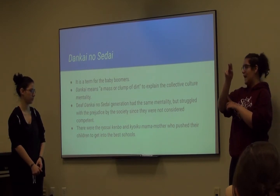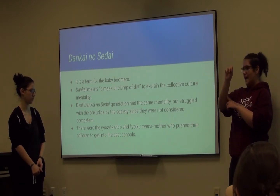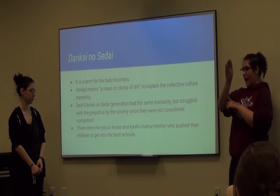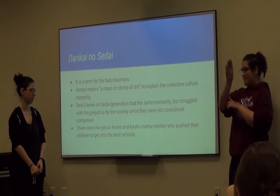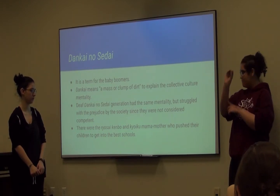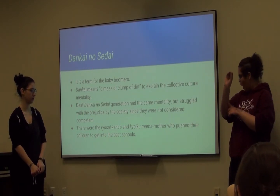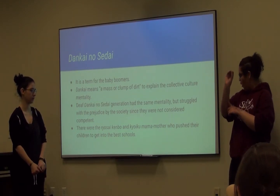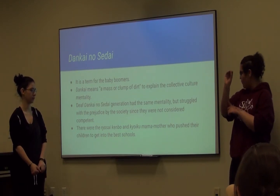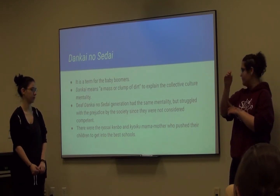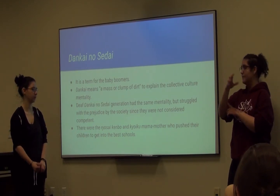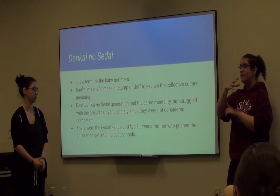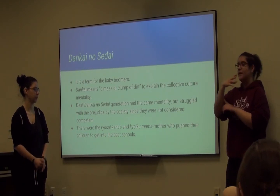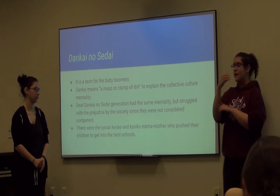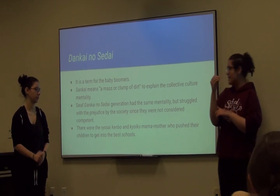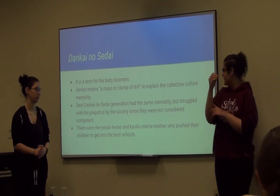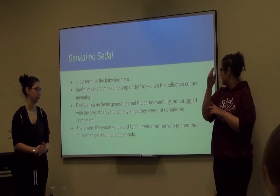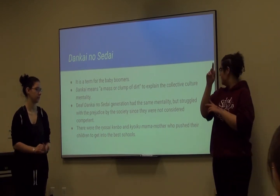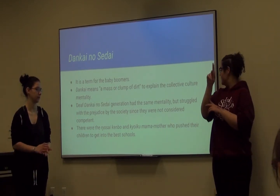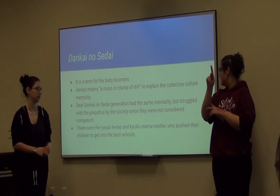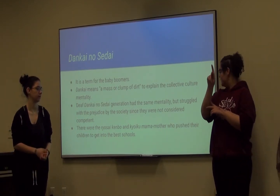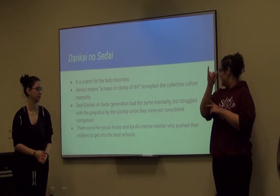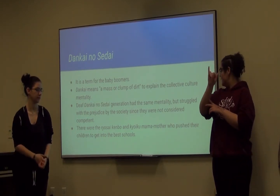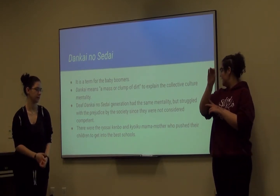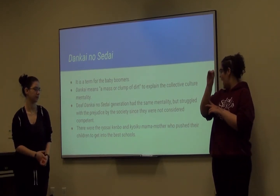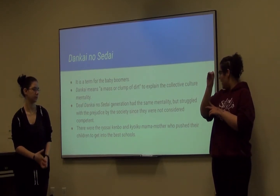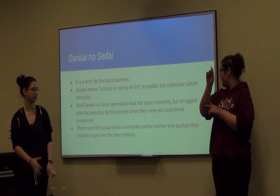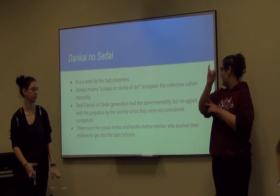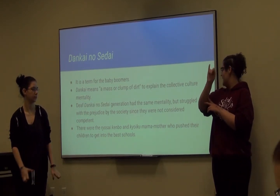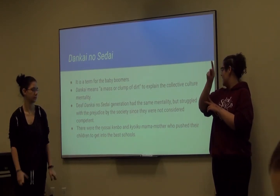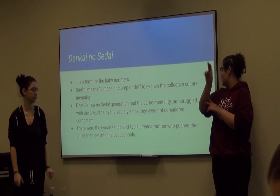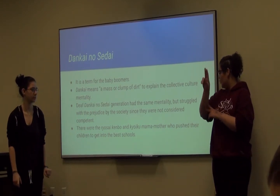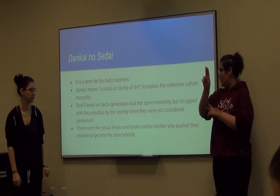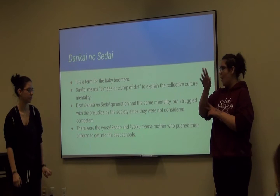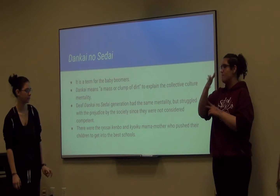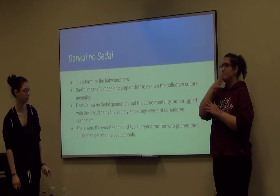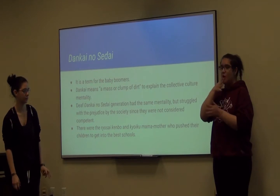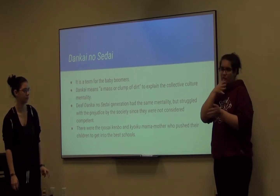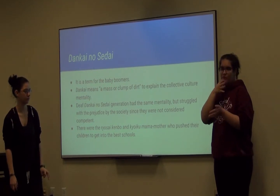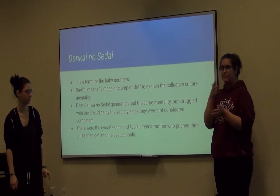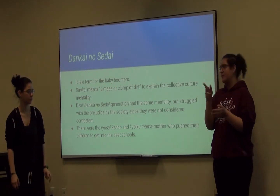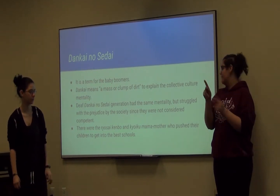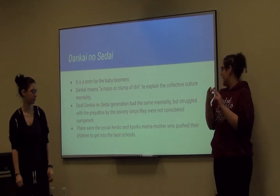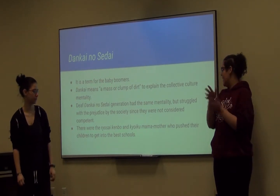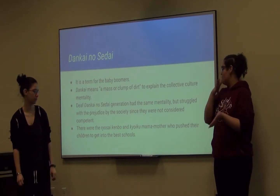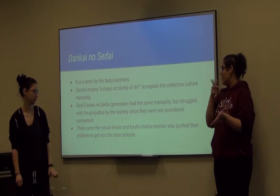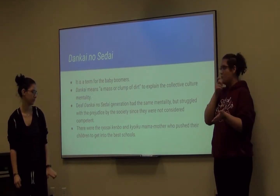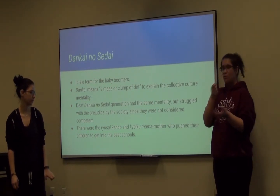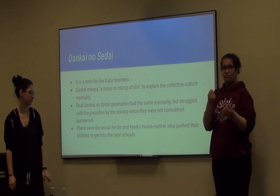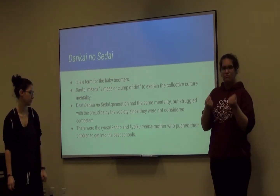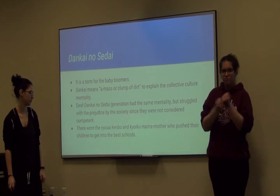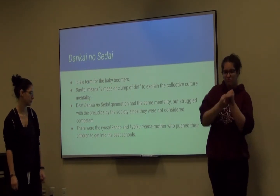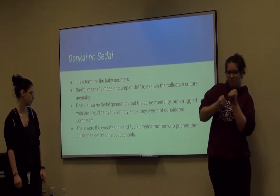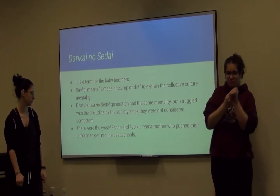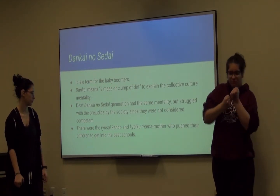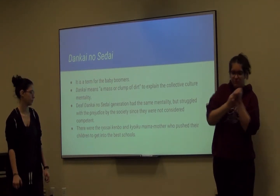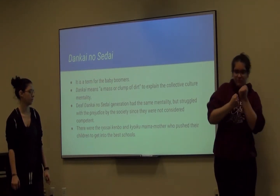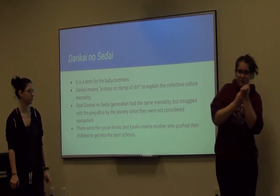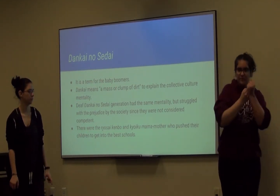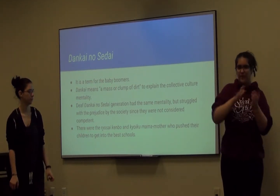things. There were the Ryusai Kenbo and Kyoku Mama, mother, who really